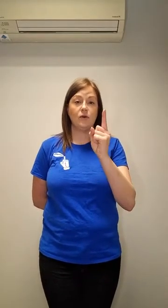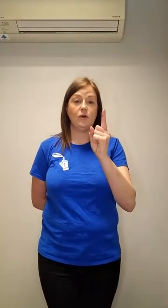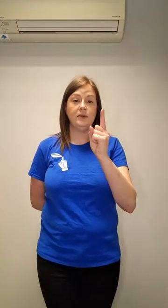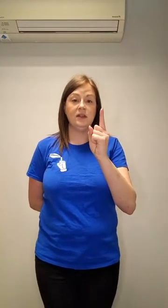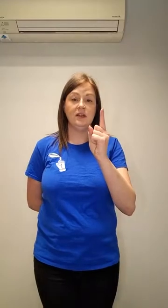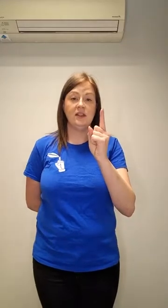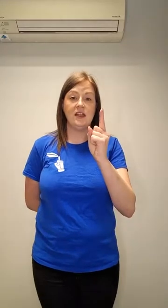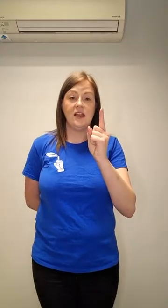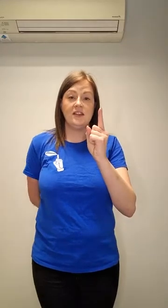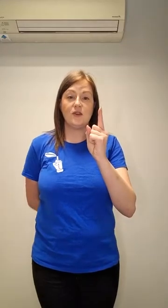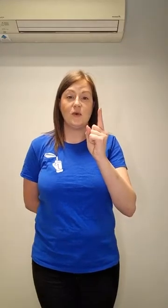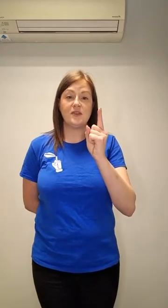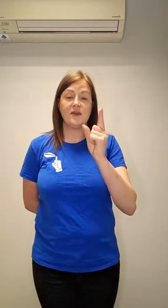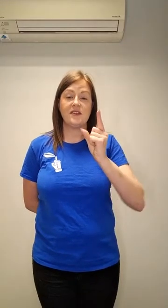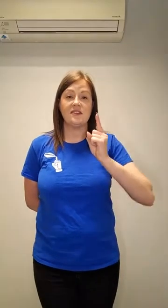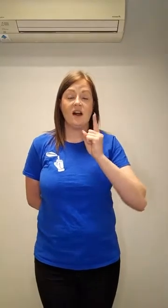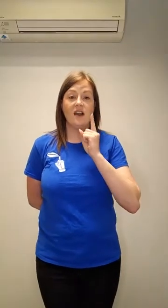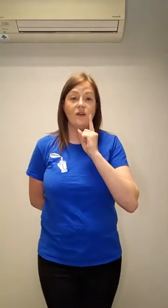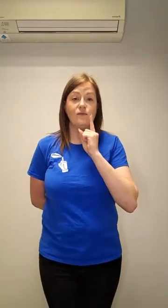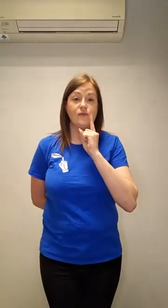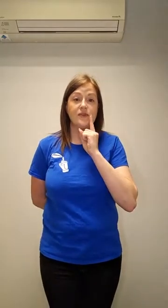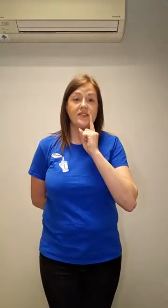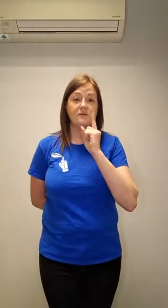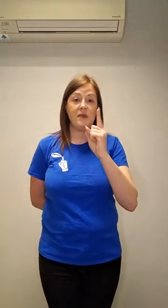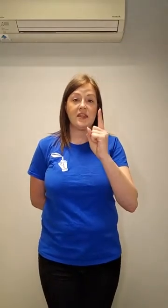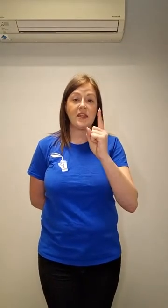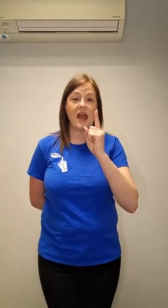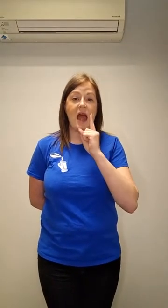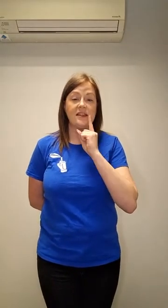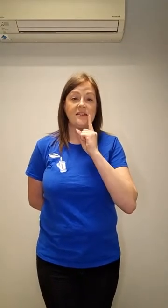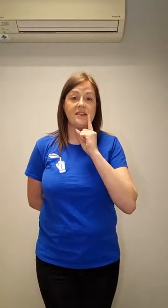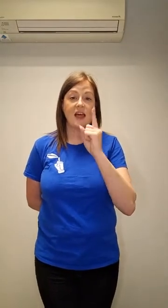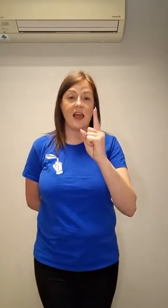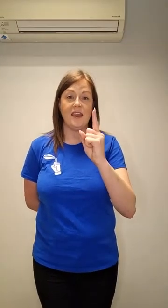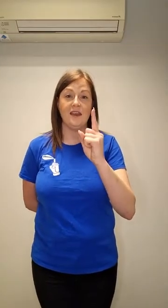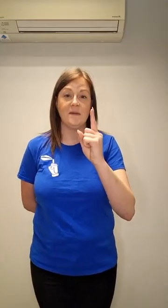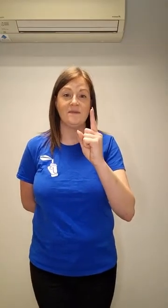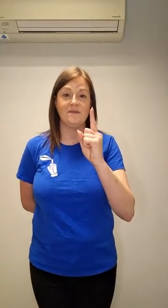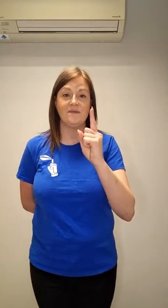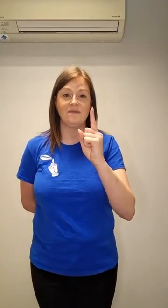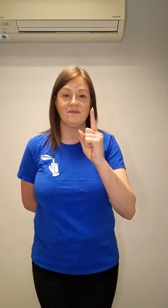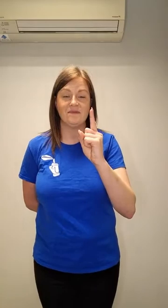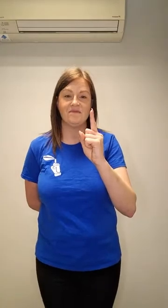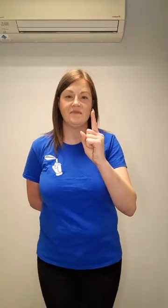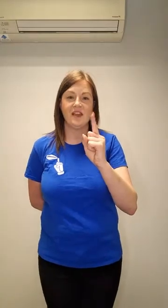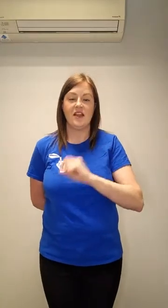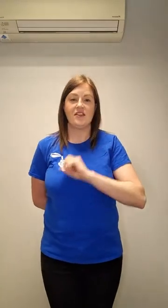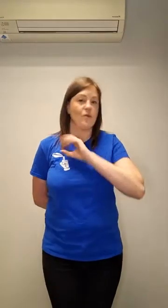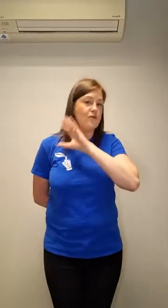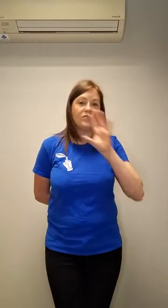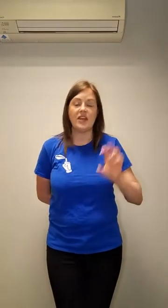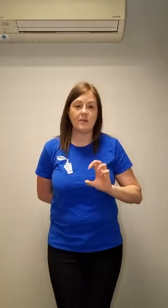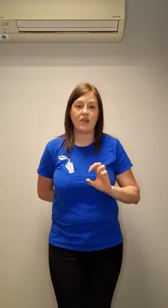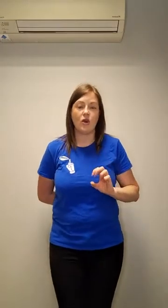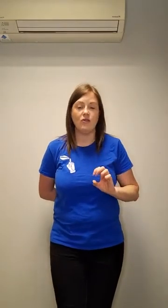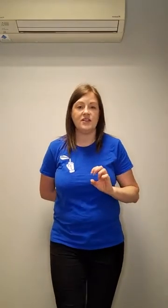inform. It's also the sign for speak and say. So if you think about the